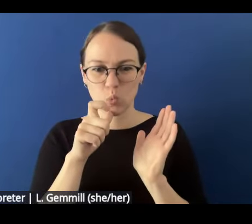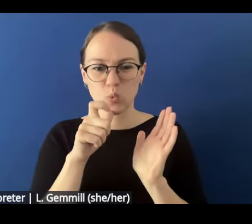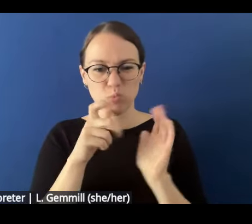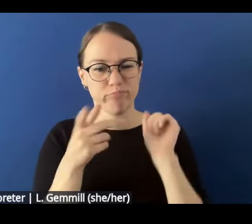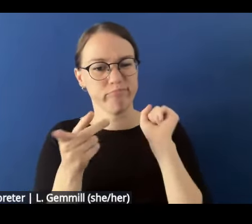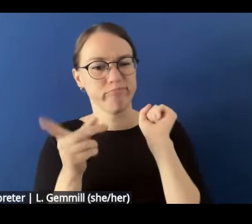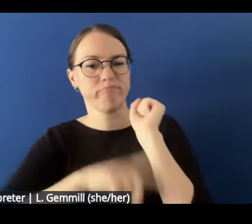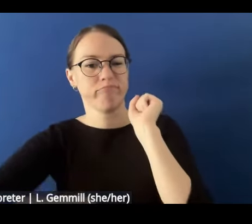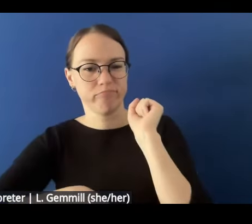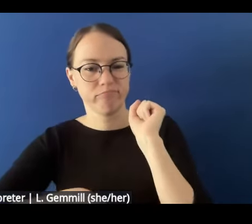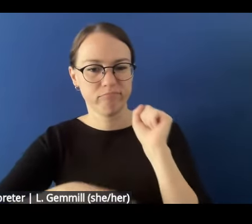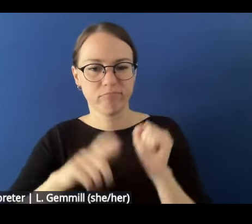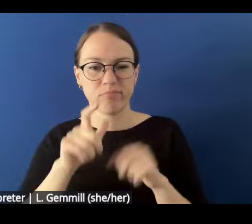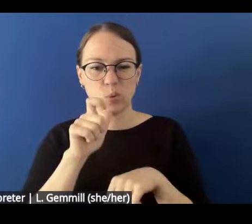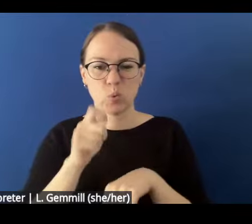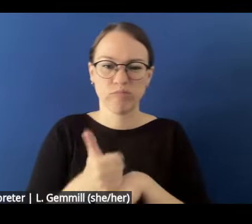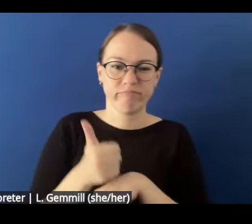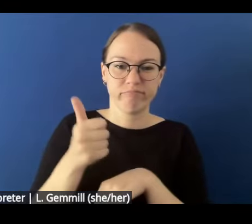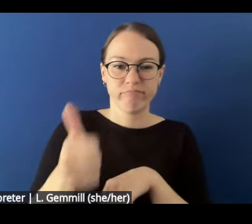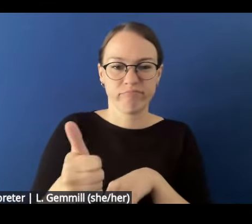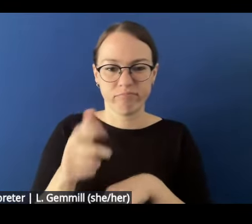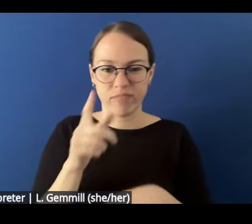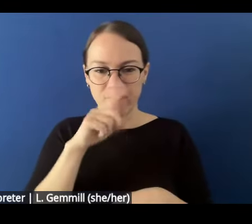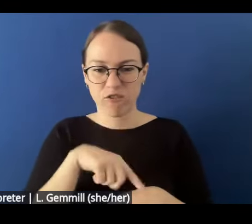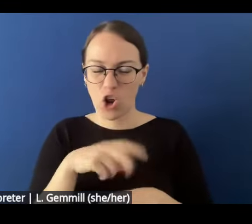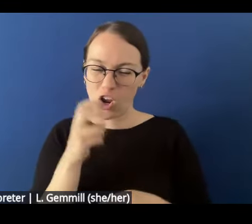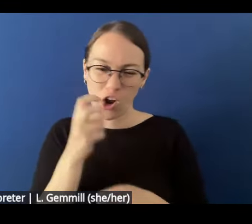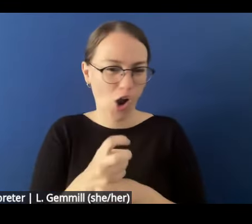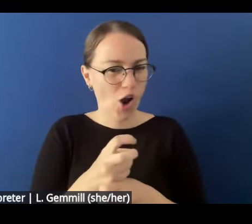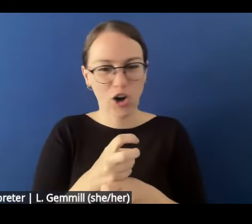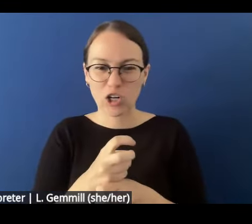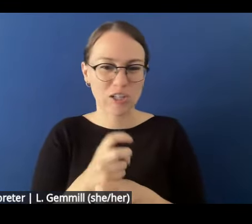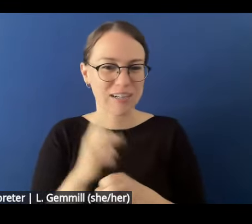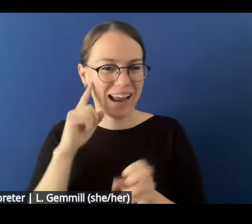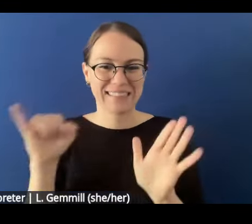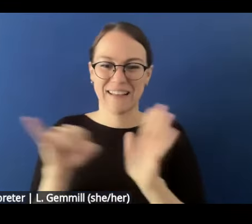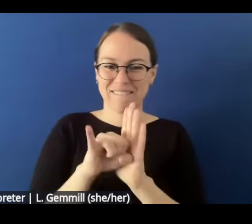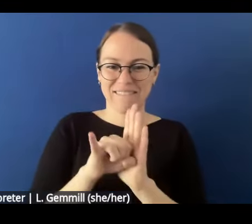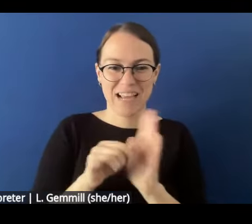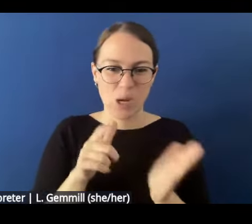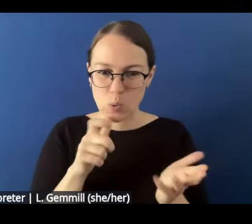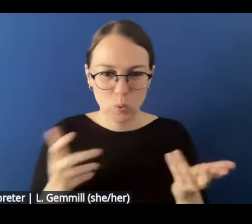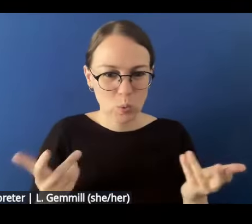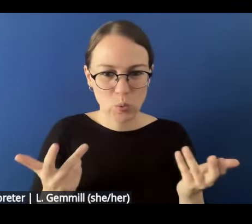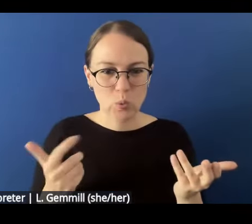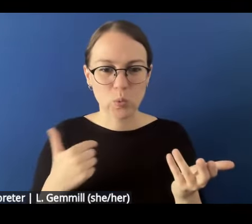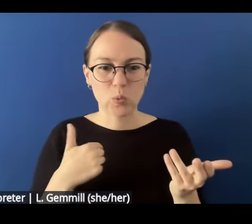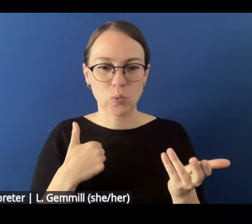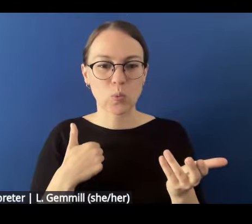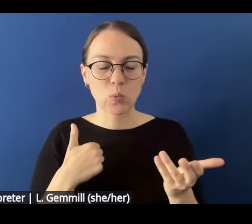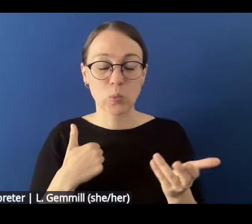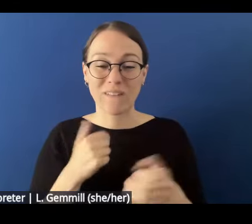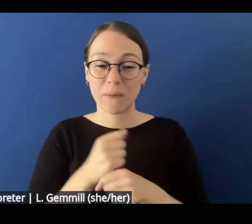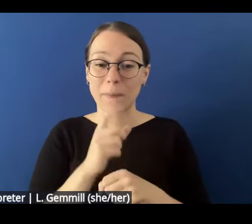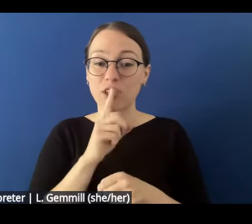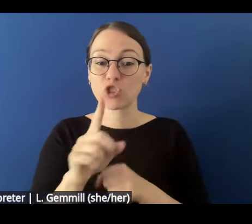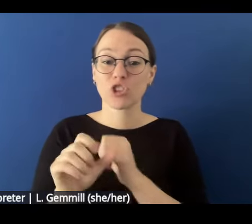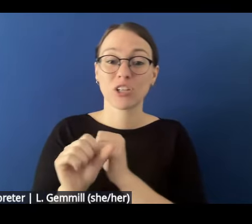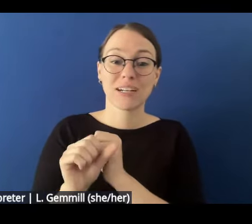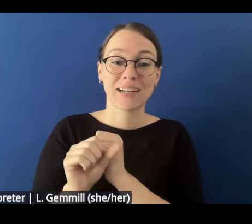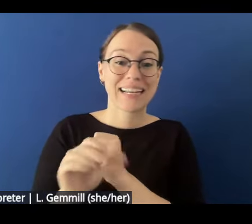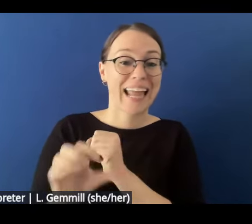the fraud, I think that we need to hold the campaign responsible.